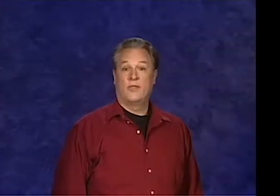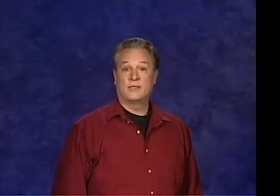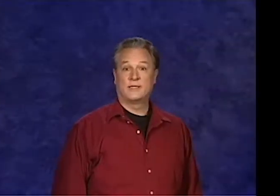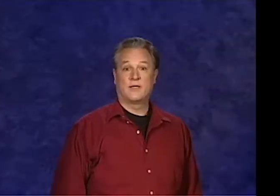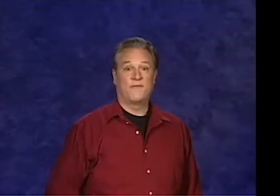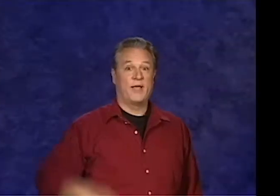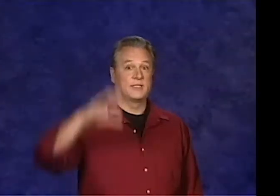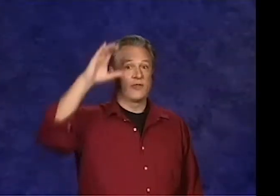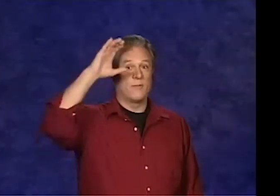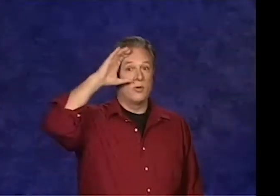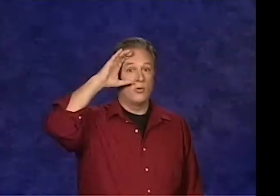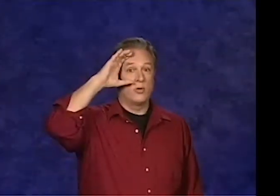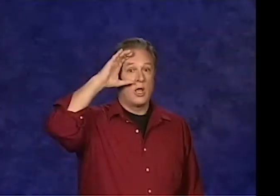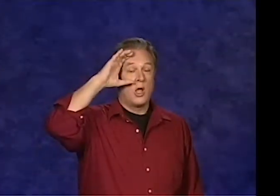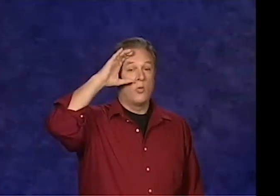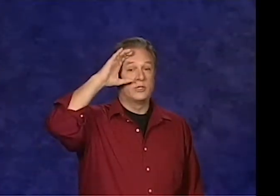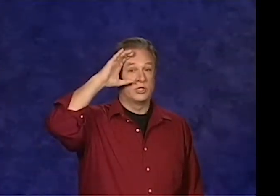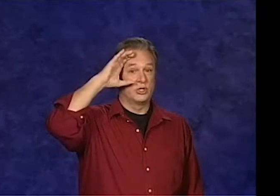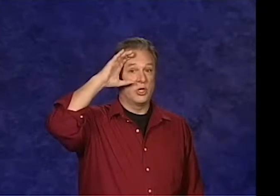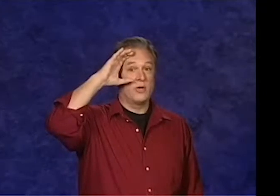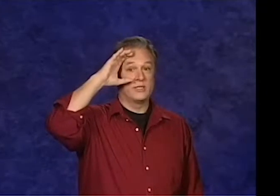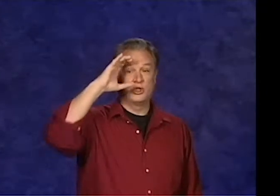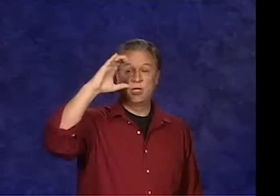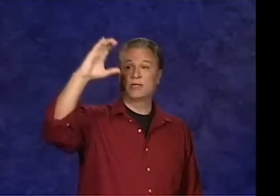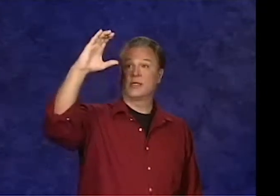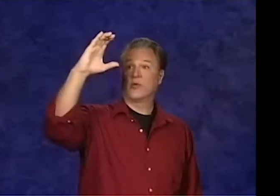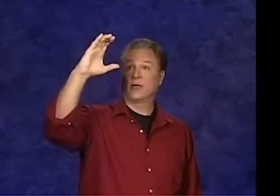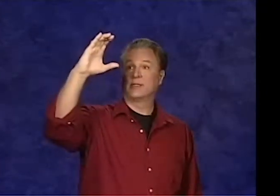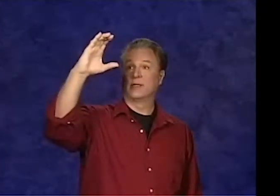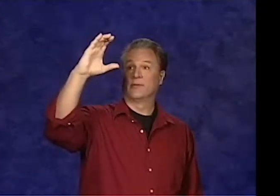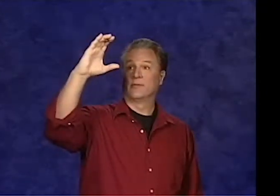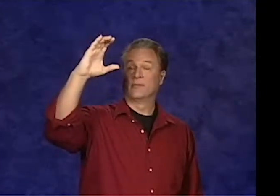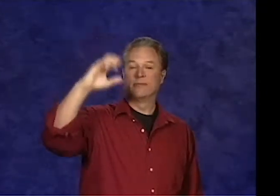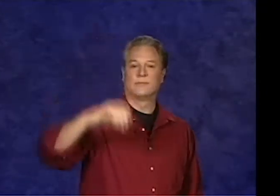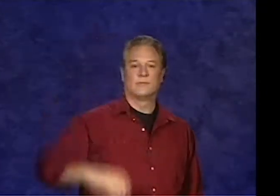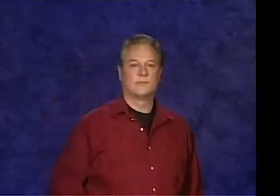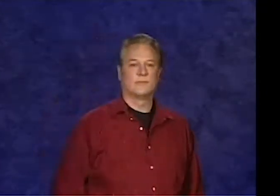This is the face of the moon, which is shown as just a crescent.